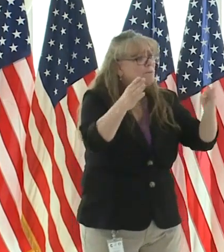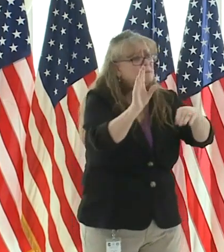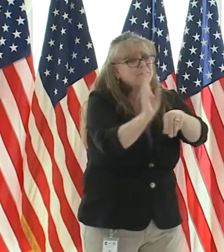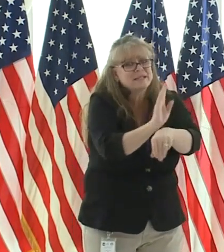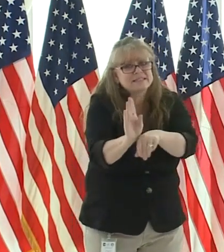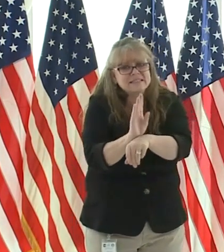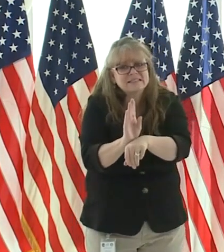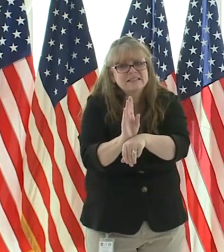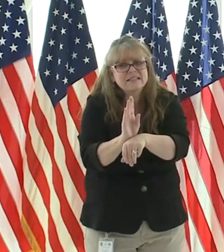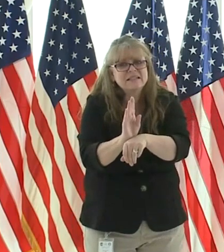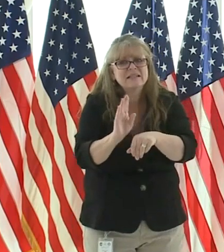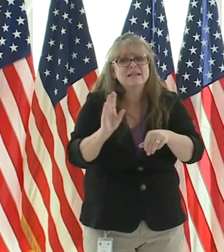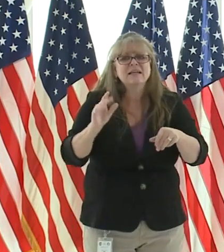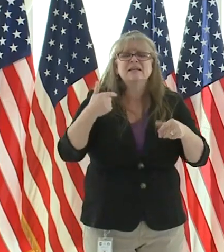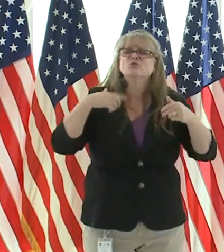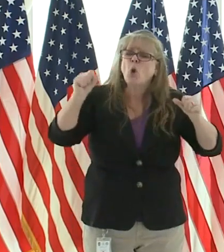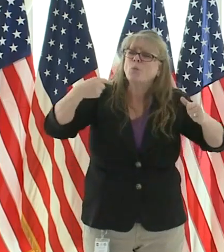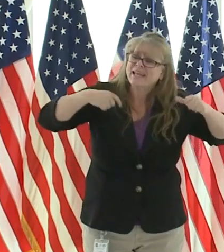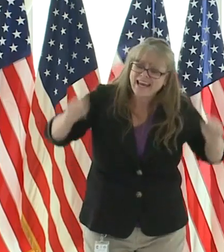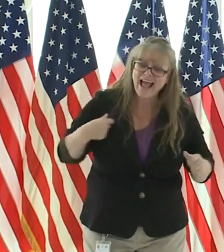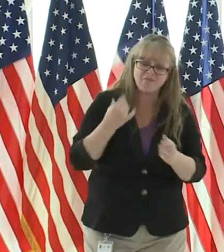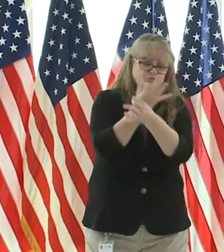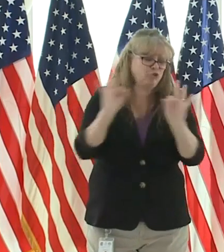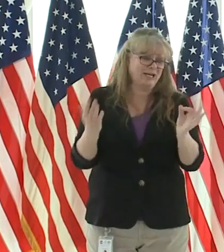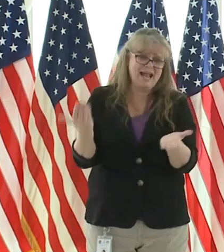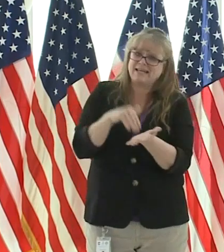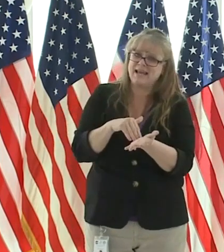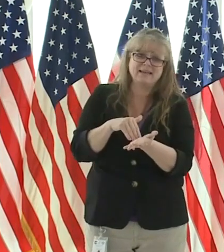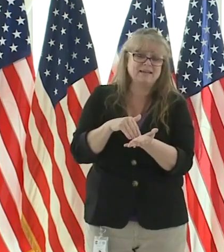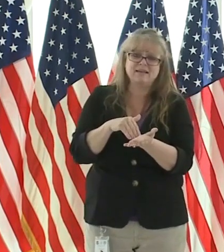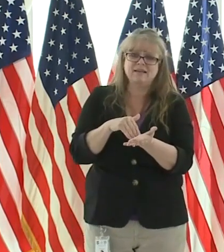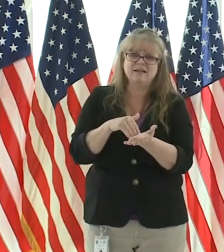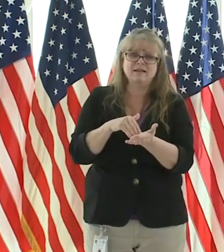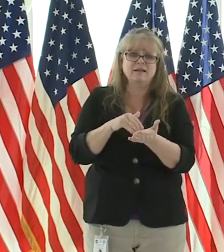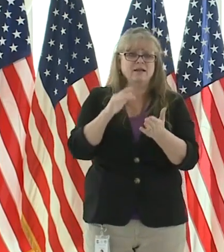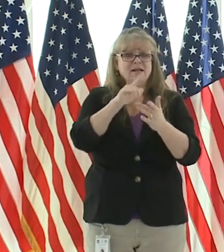than later, and that we can create a sustainable way for us to get by as a state and as a country.